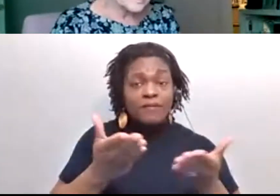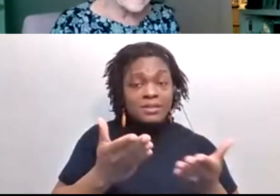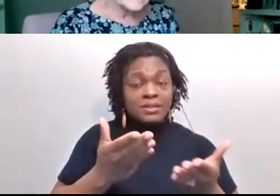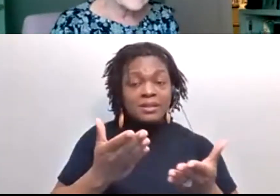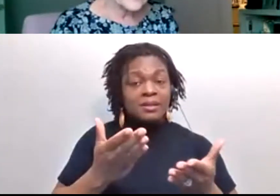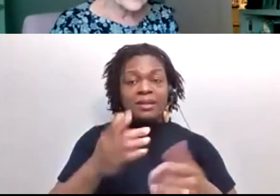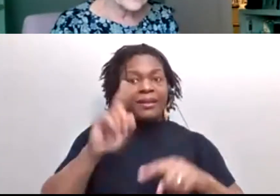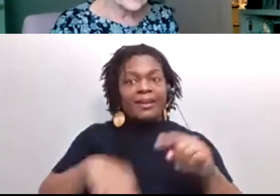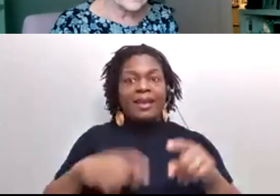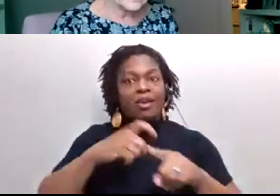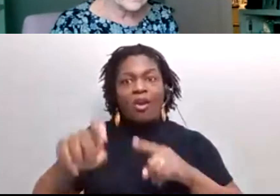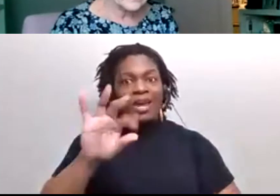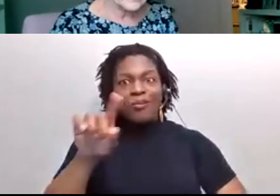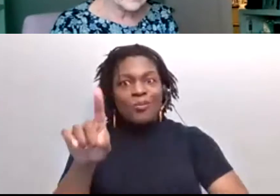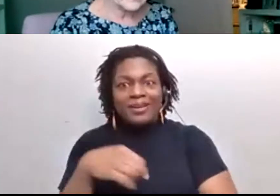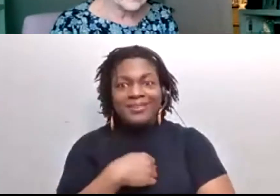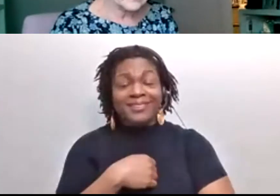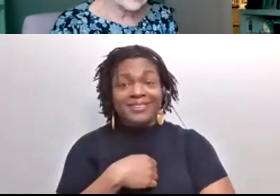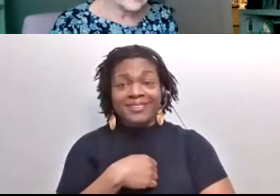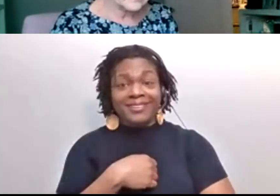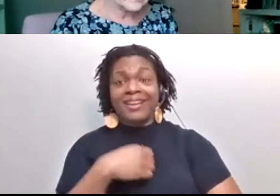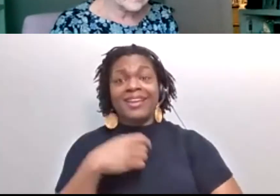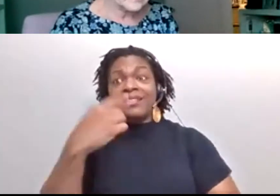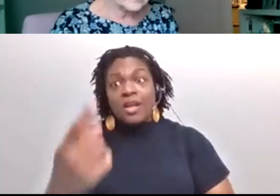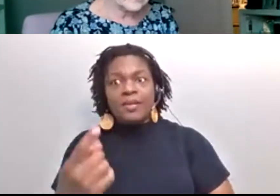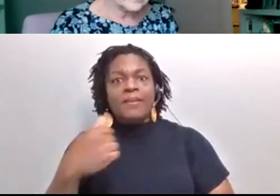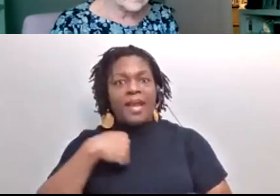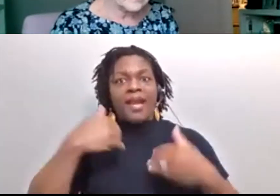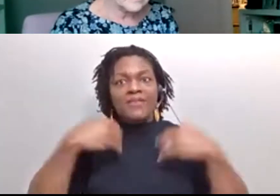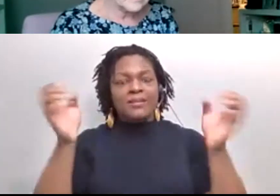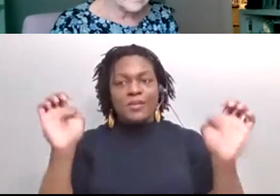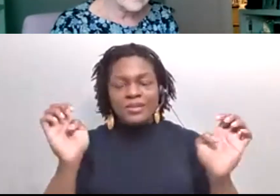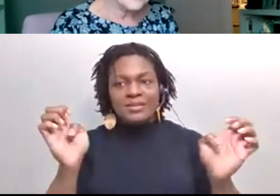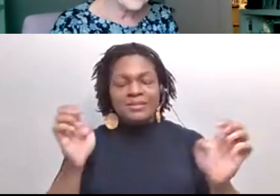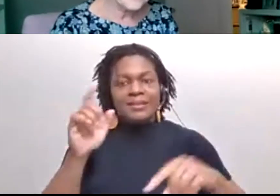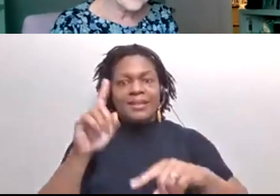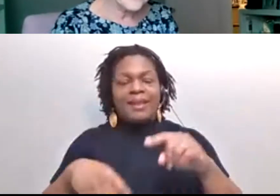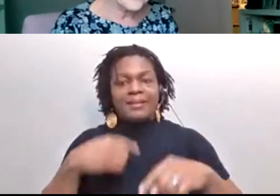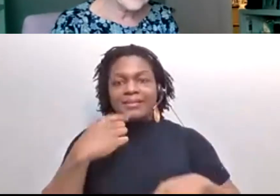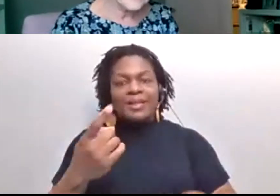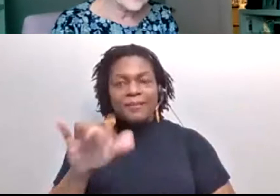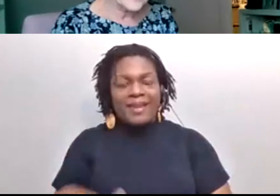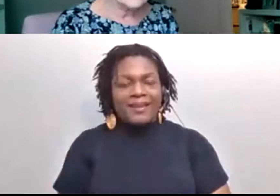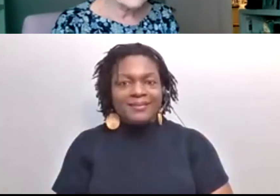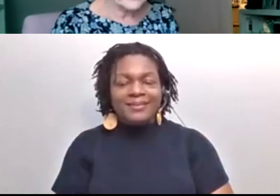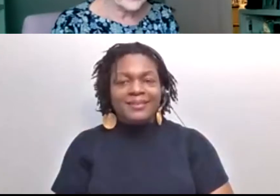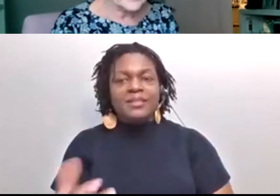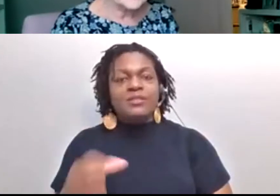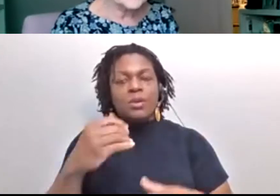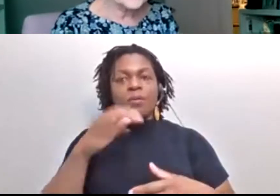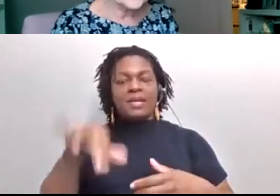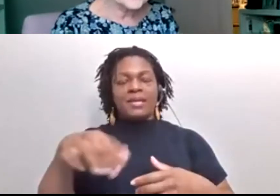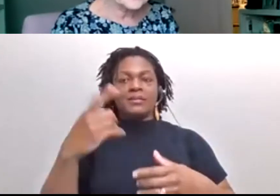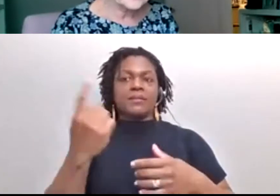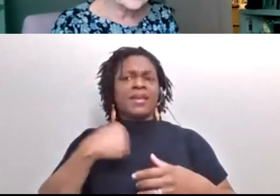call 911 and actually tell them there's an emergency. So that's just something that I'm curious